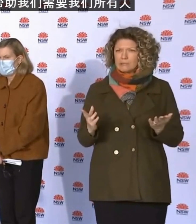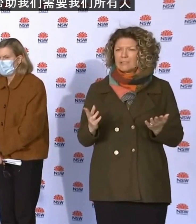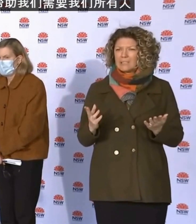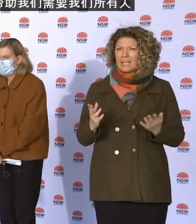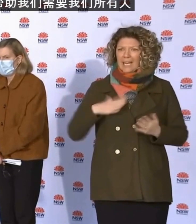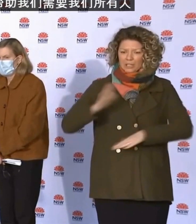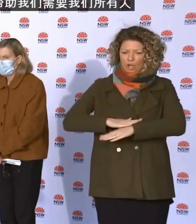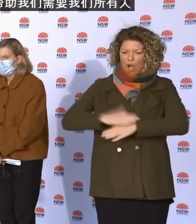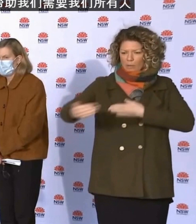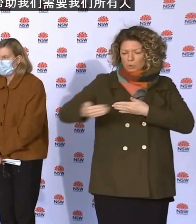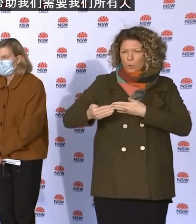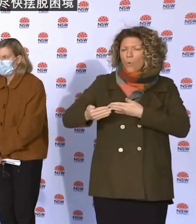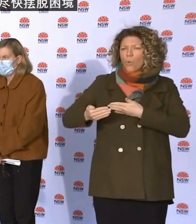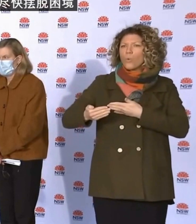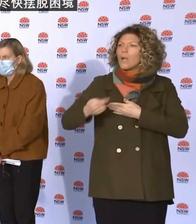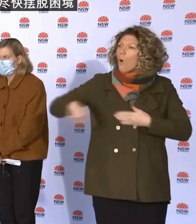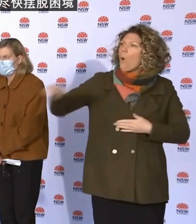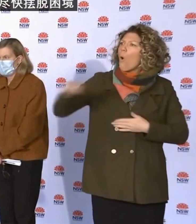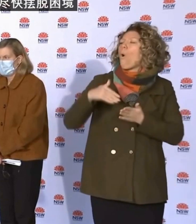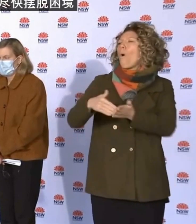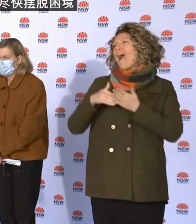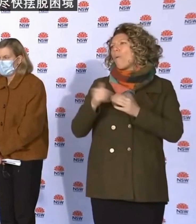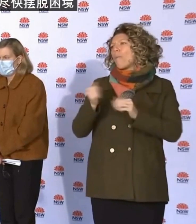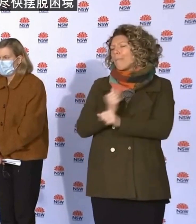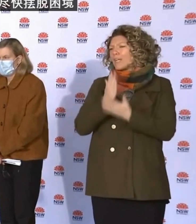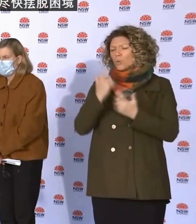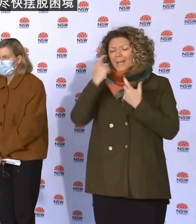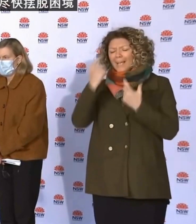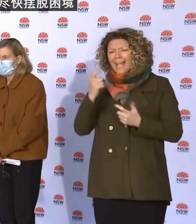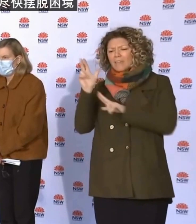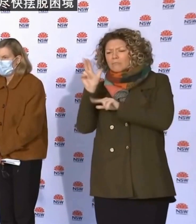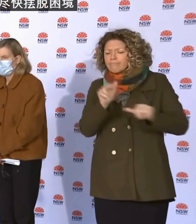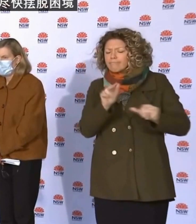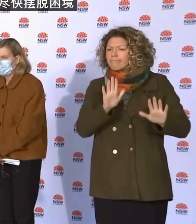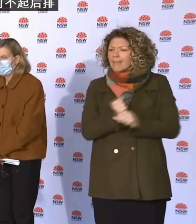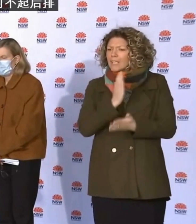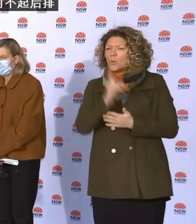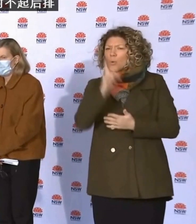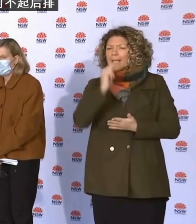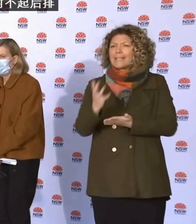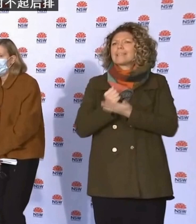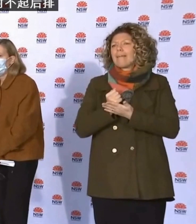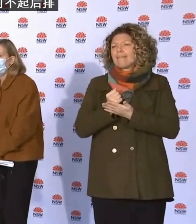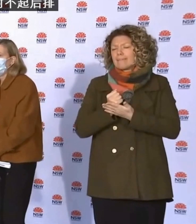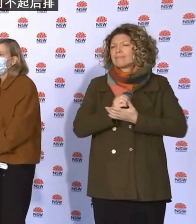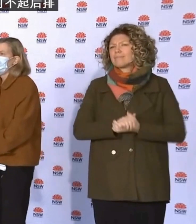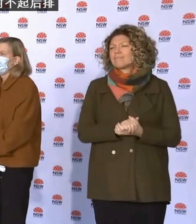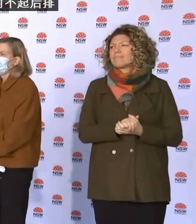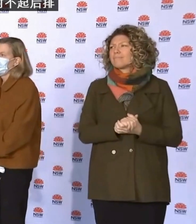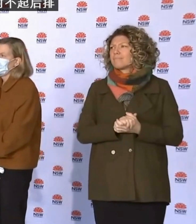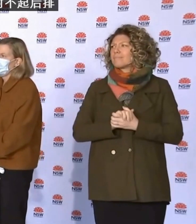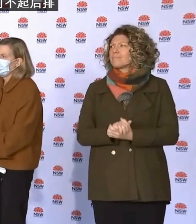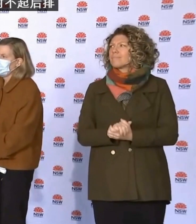help. We need the community's help. We need all of us to come together to do the right thing so that we can get out of this as quick as we can. Premier, can you explain why